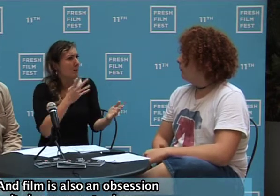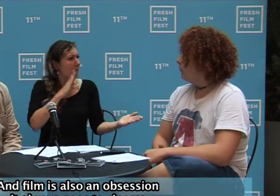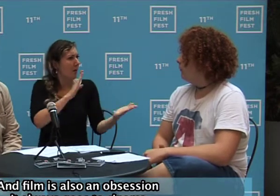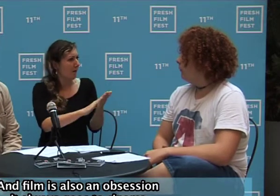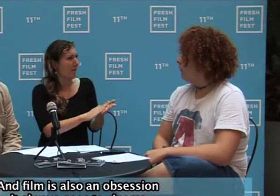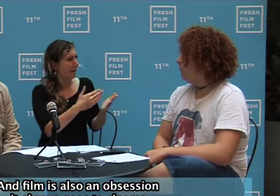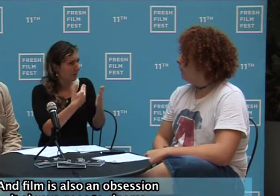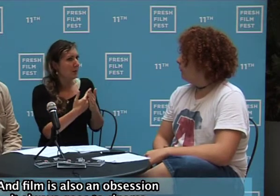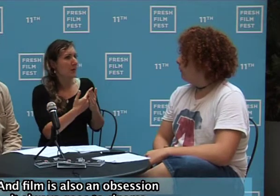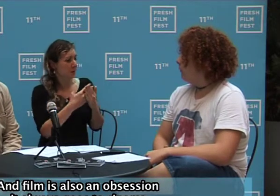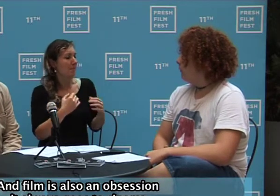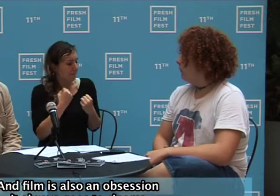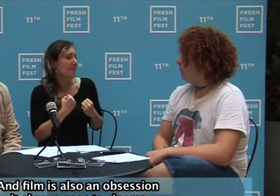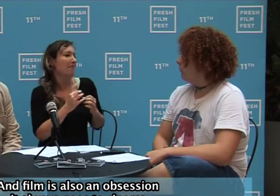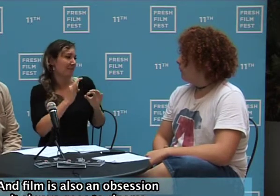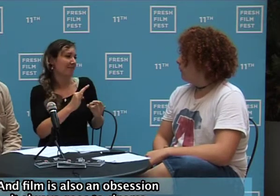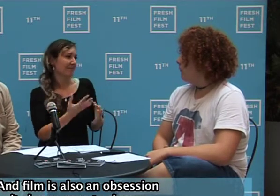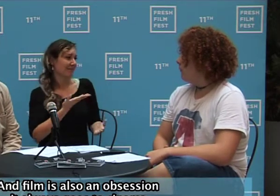I was always going to the cinema.